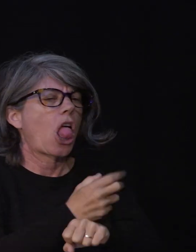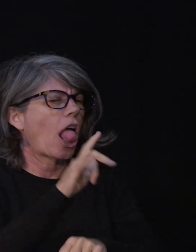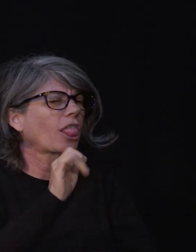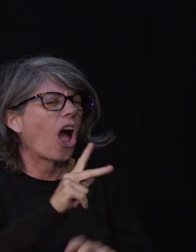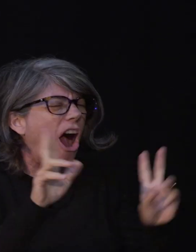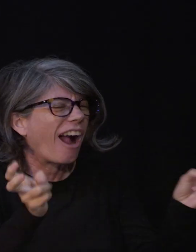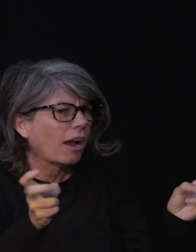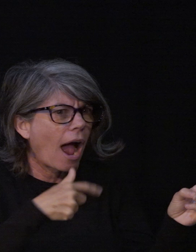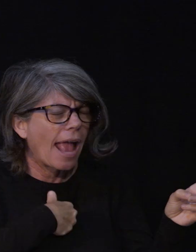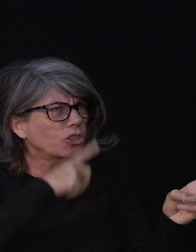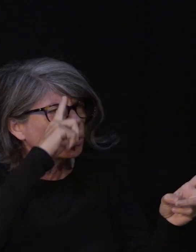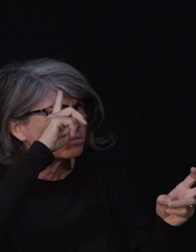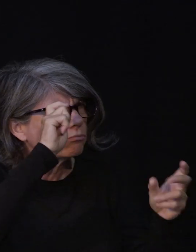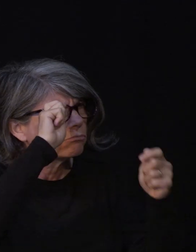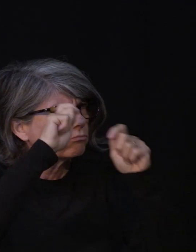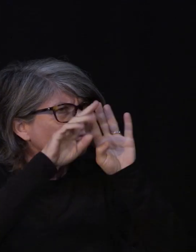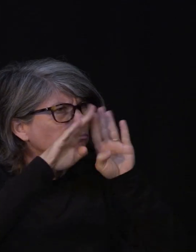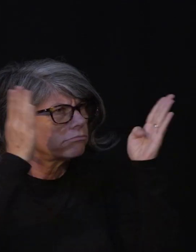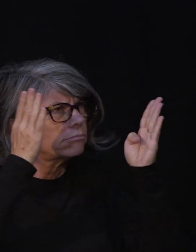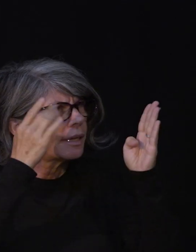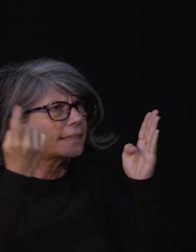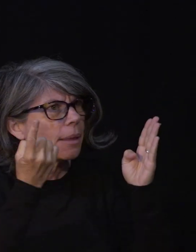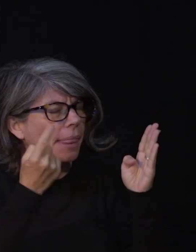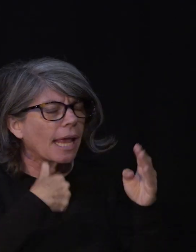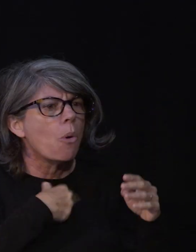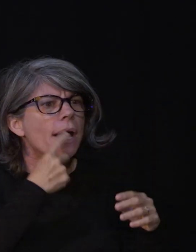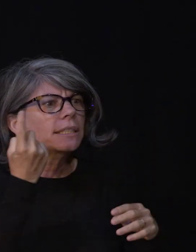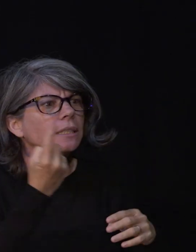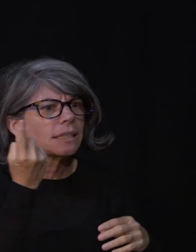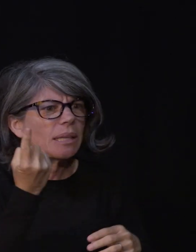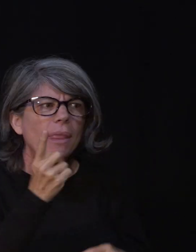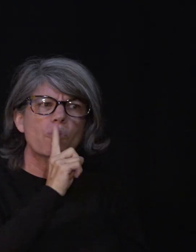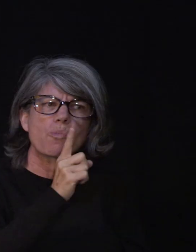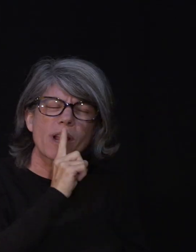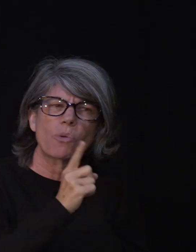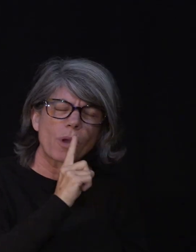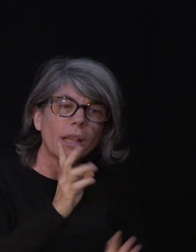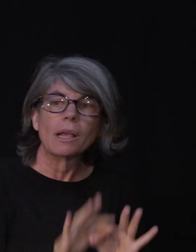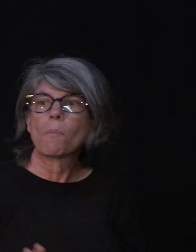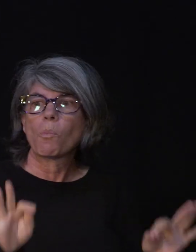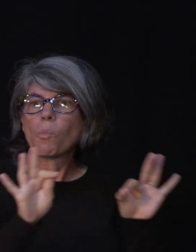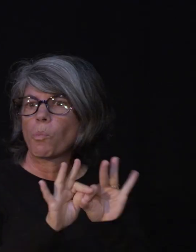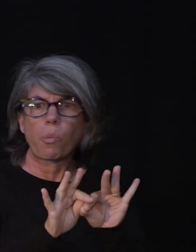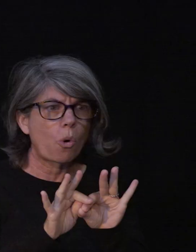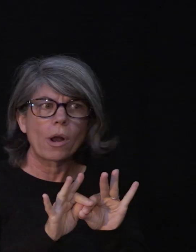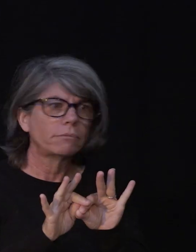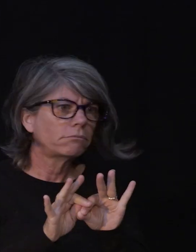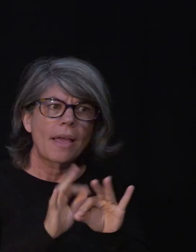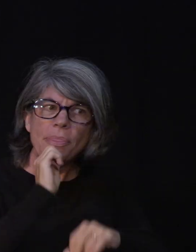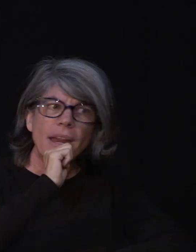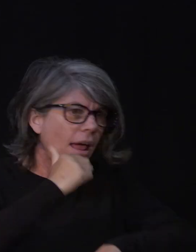like just unlock something. And for me, it was something really, really important that did not